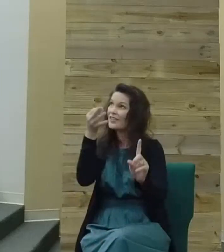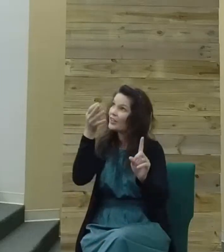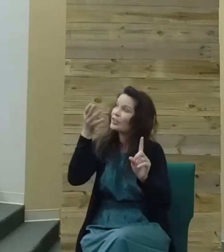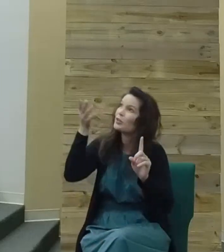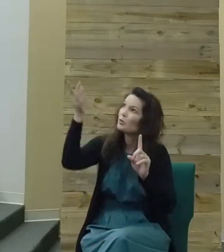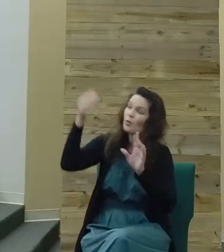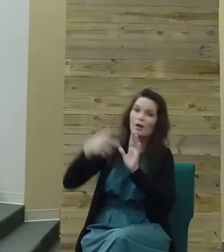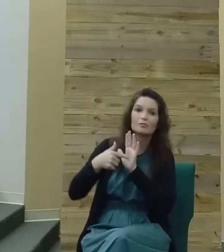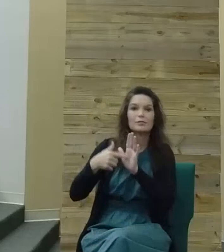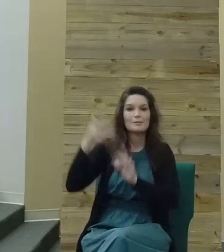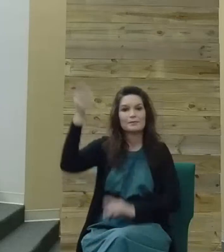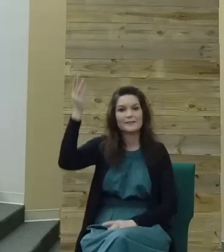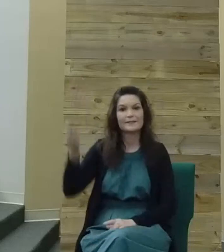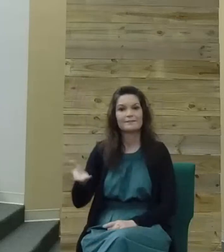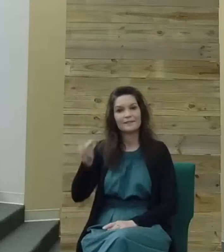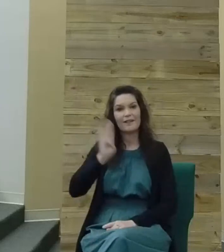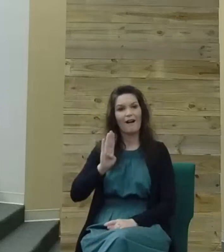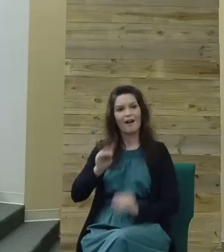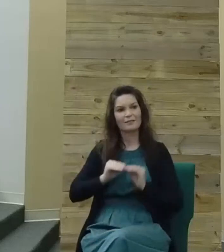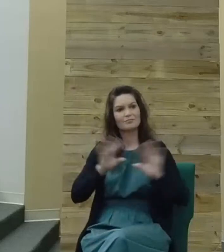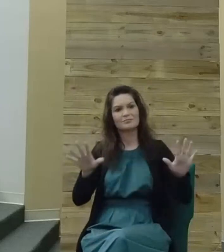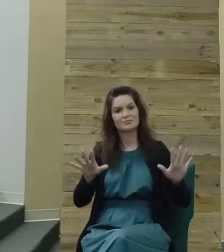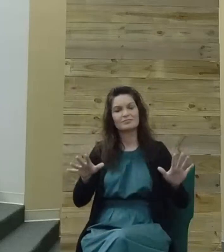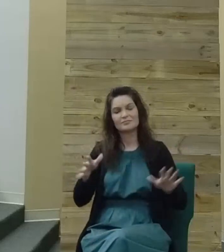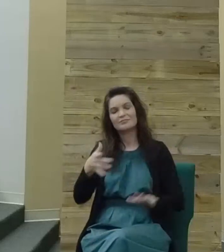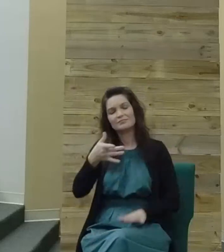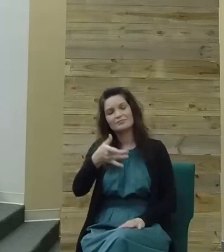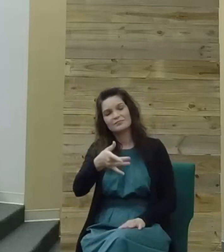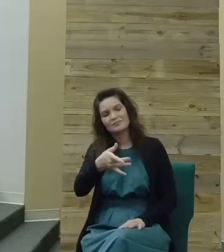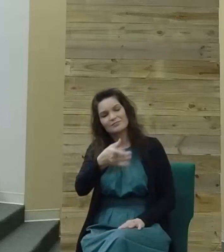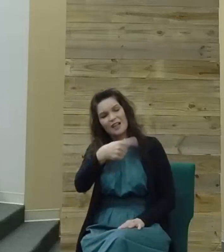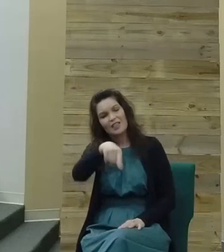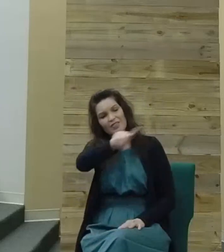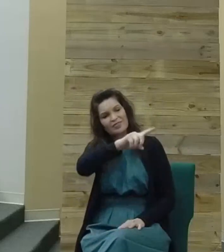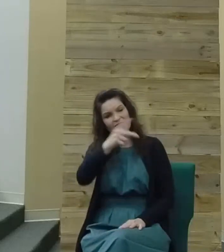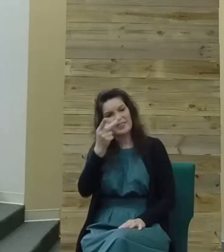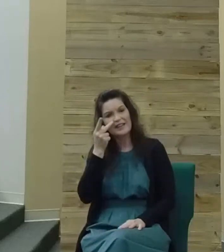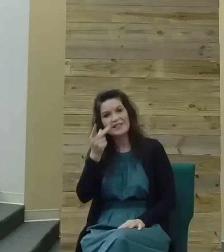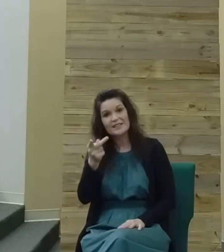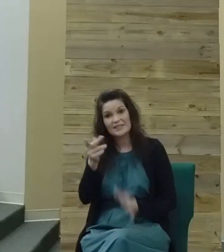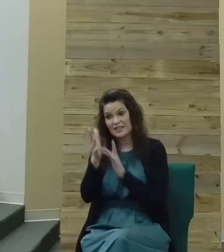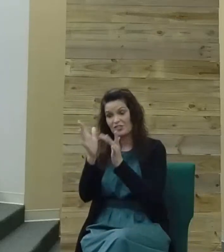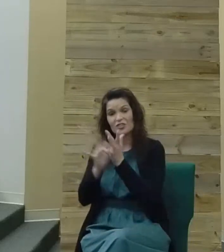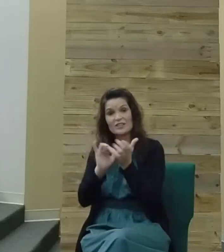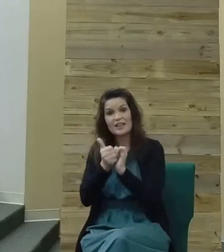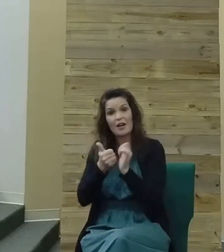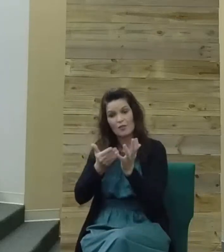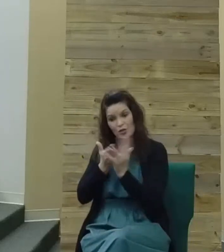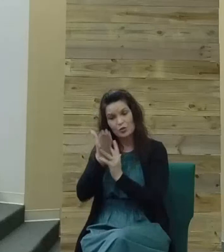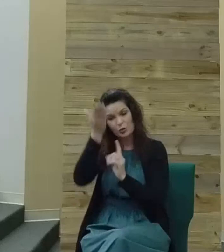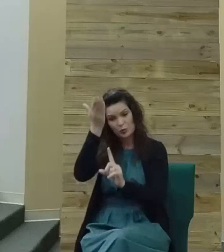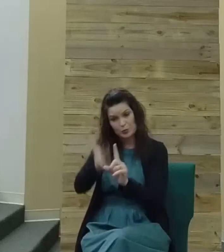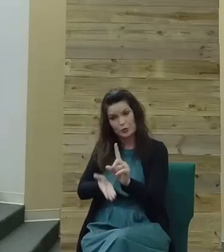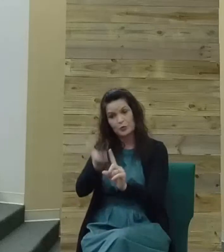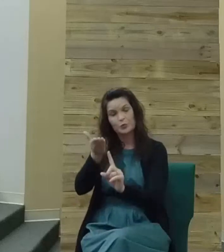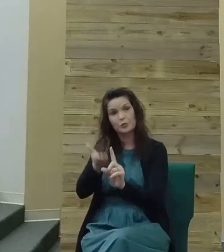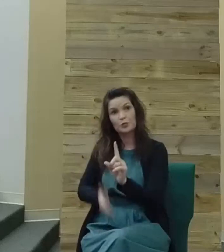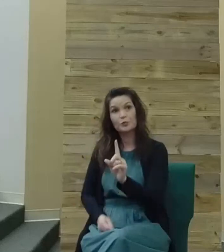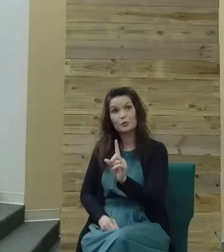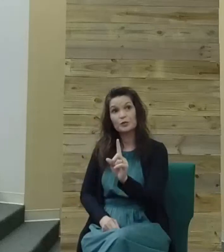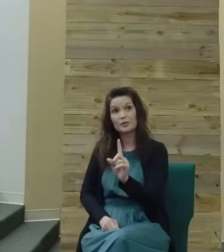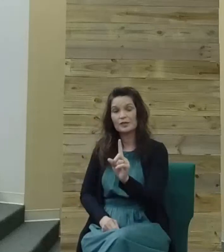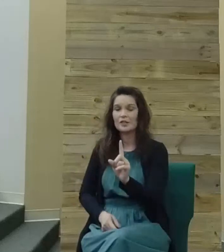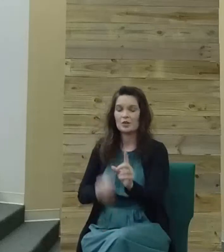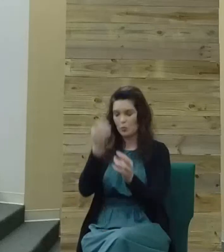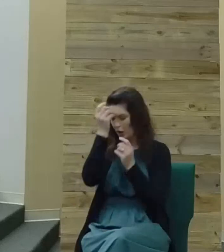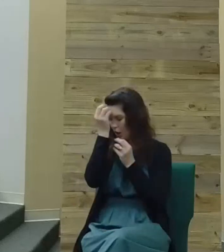You're representing him to the world. They see Christ. The world sees Christ through you.